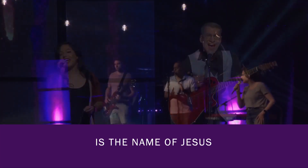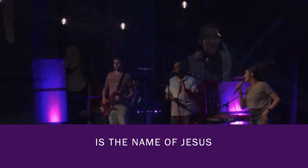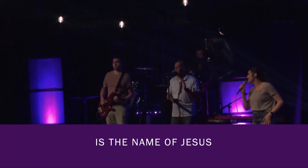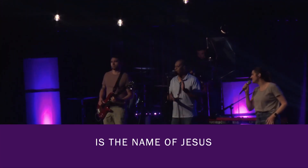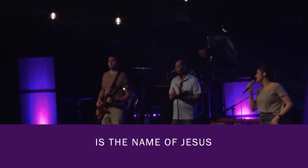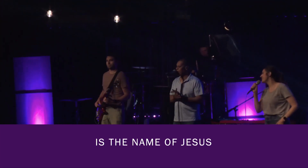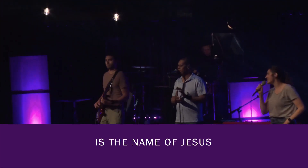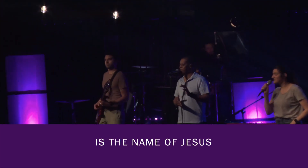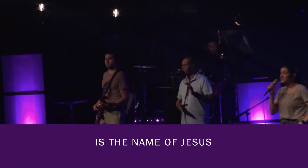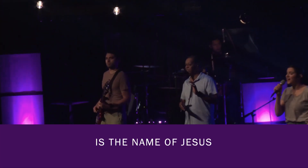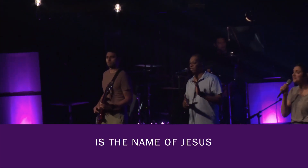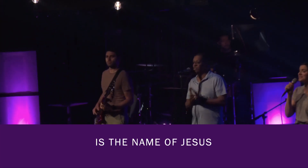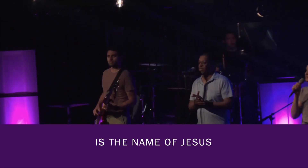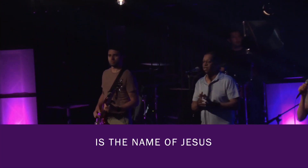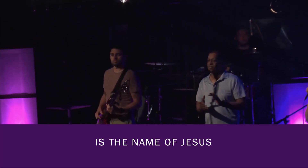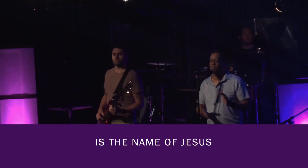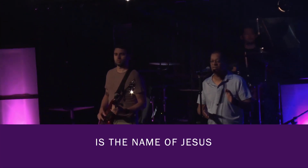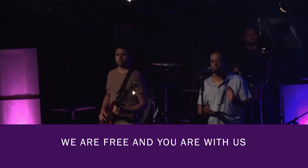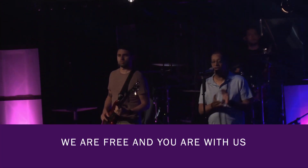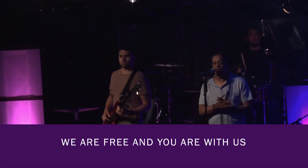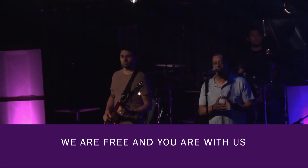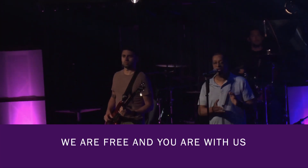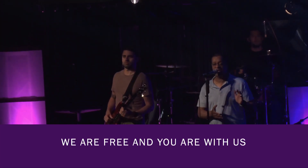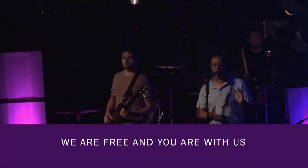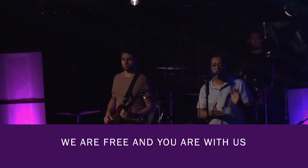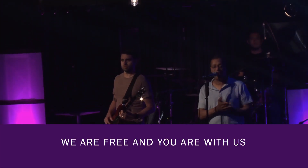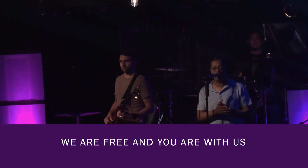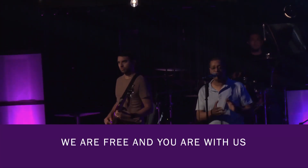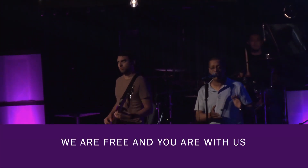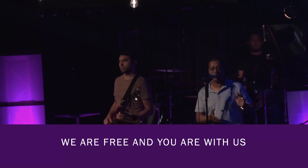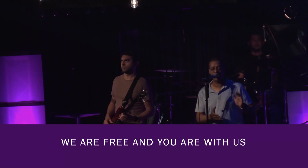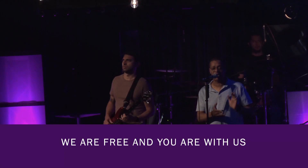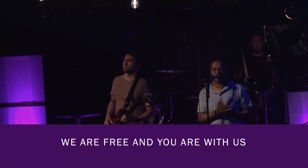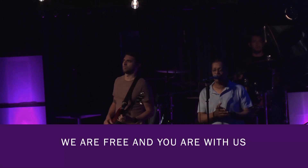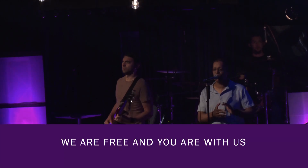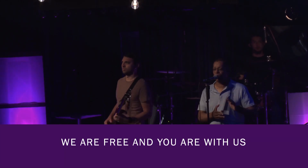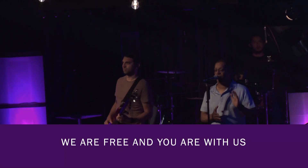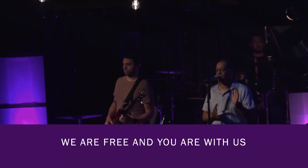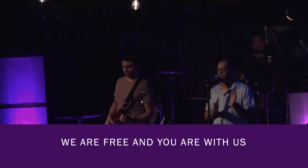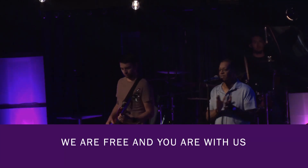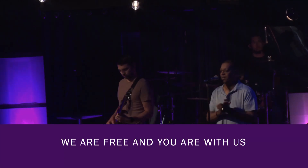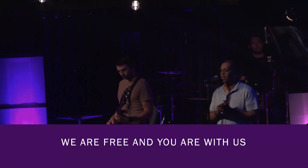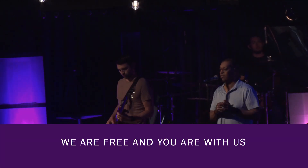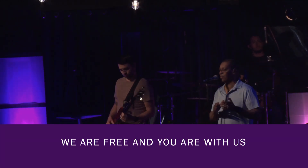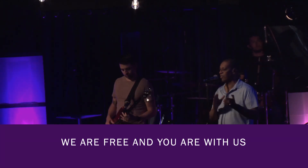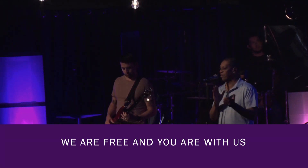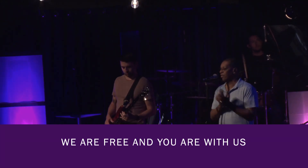is the name of Jesus. We are free and you are